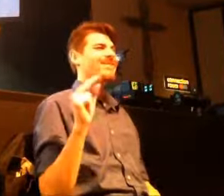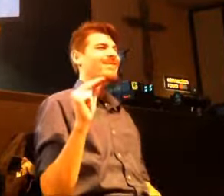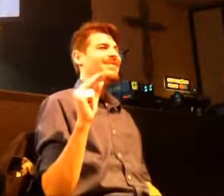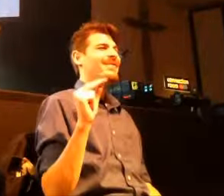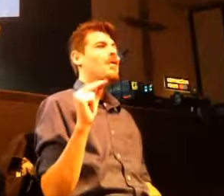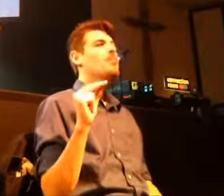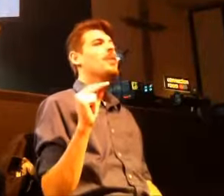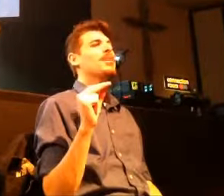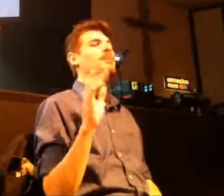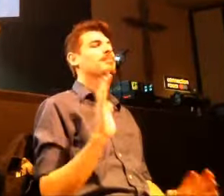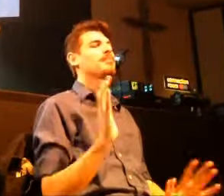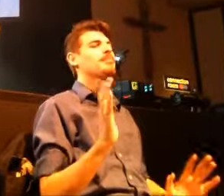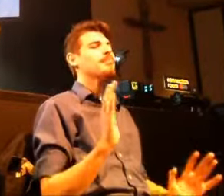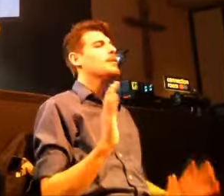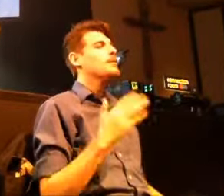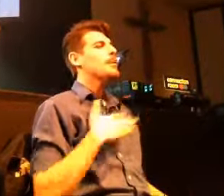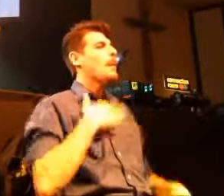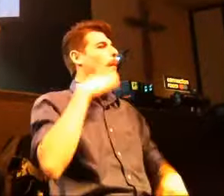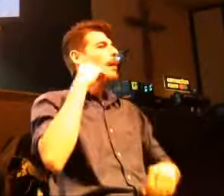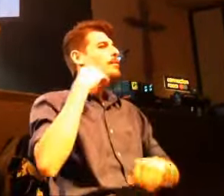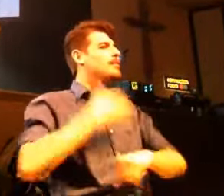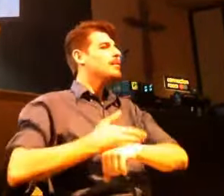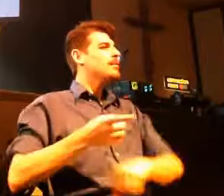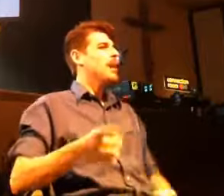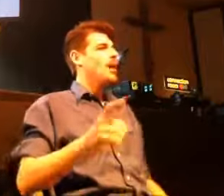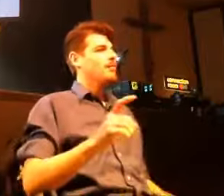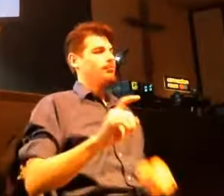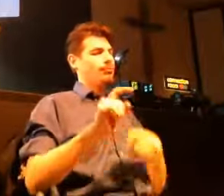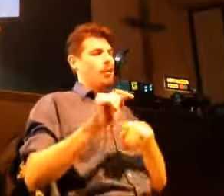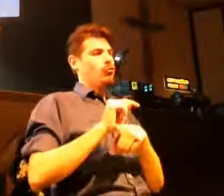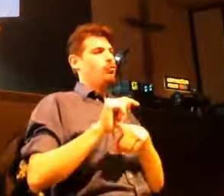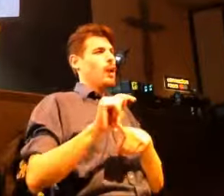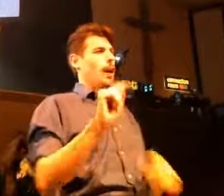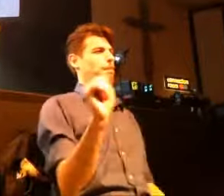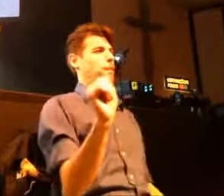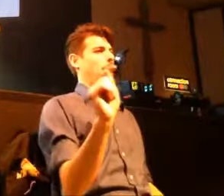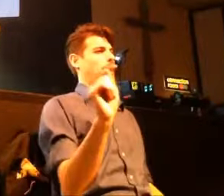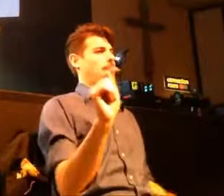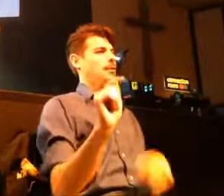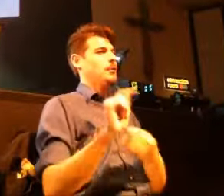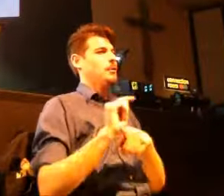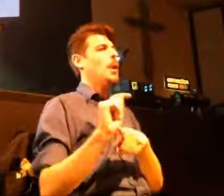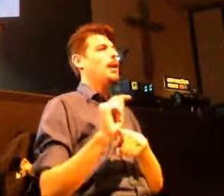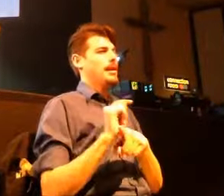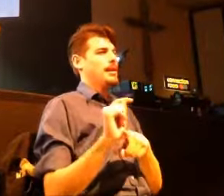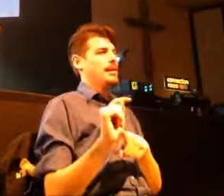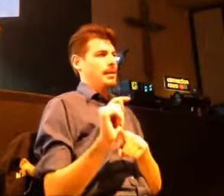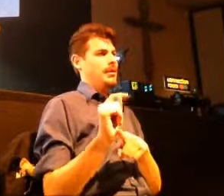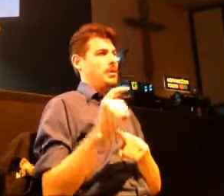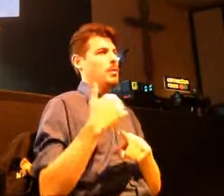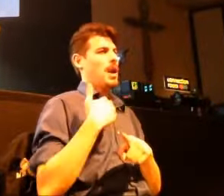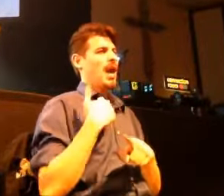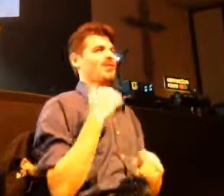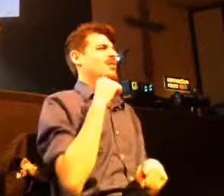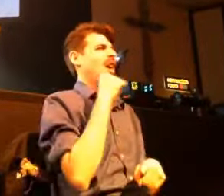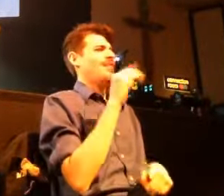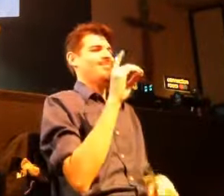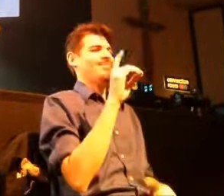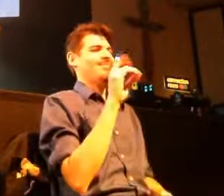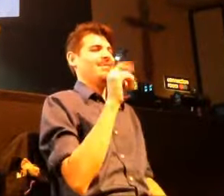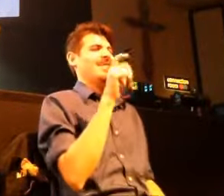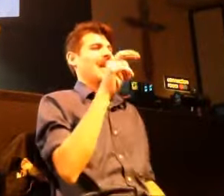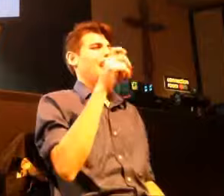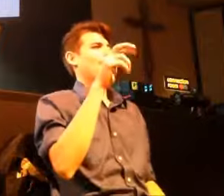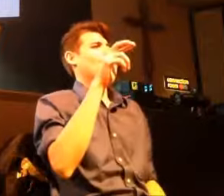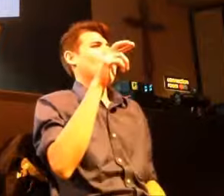potty. We're potty training him, and so he's in training pants, which aren't quite diapers, but aren't quite chonies is what we call them. And so they're the